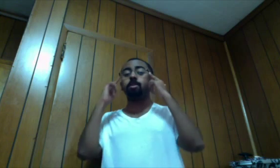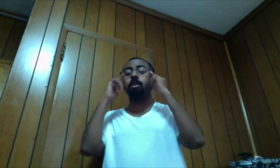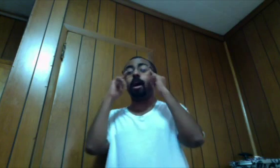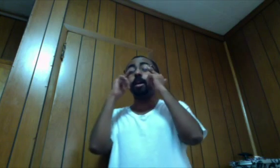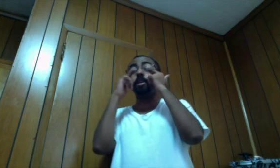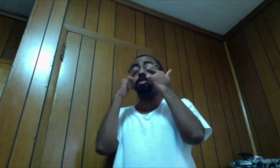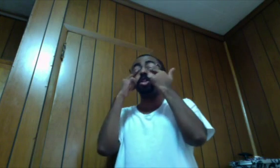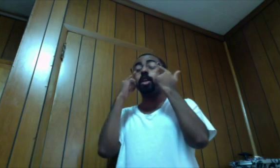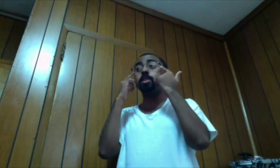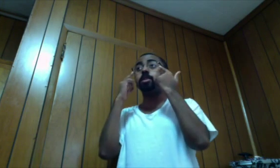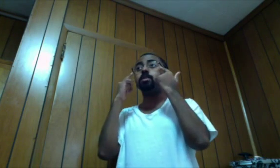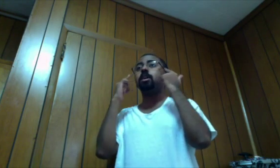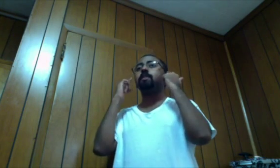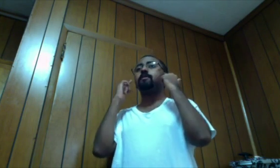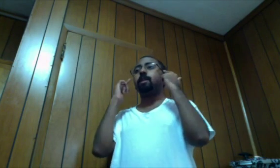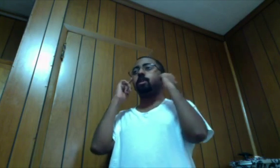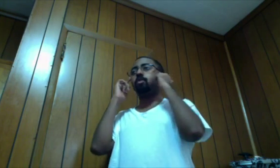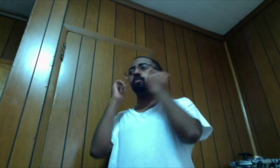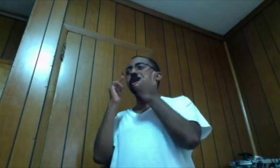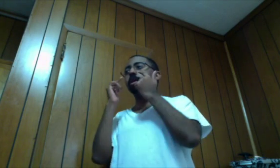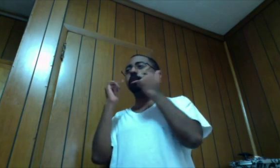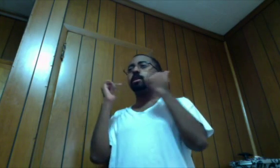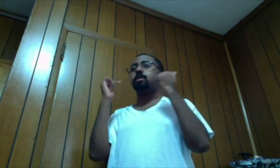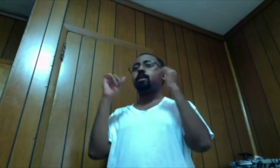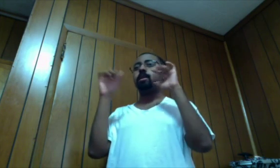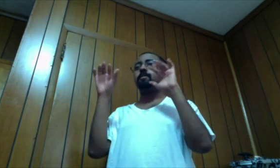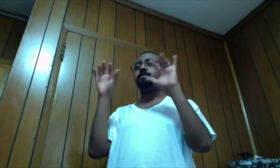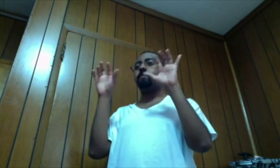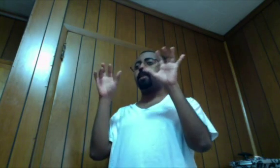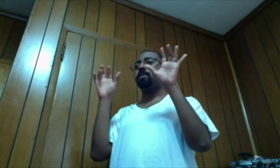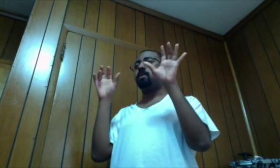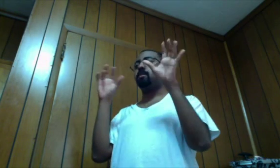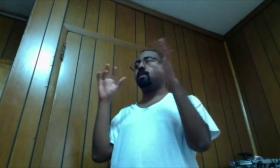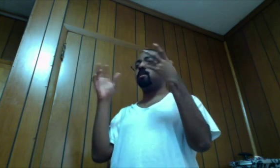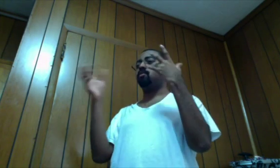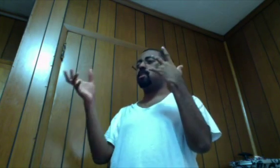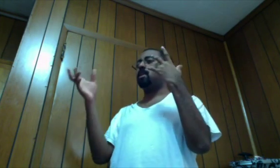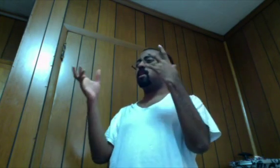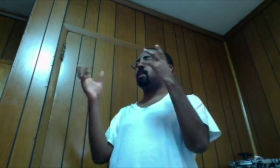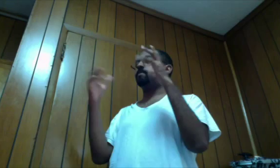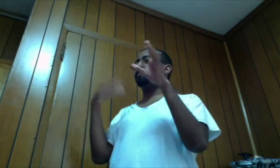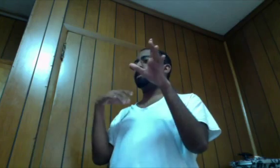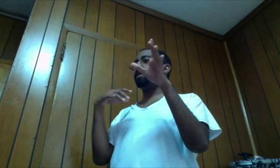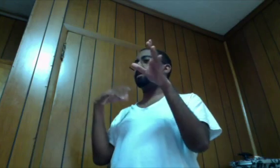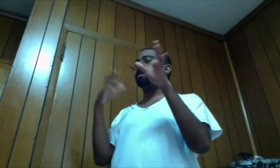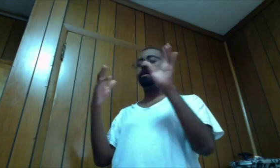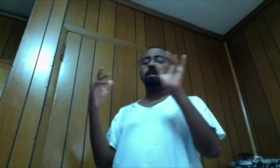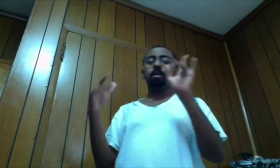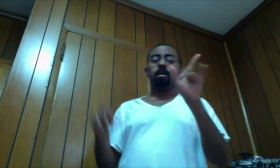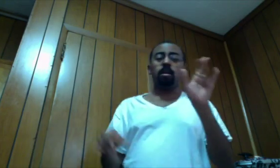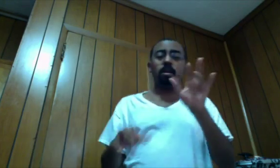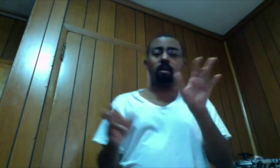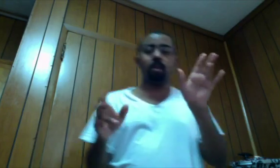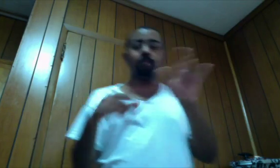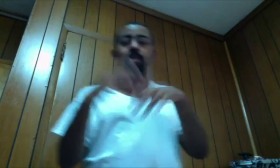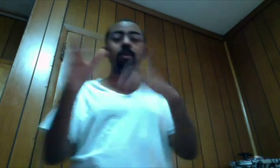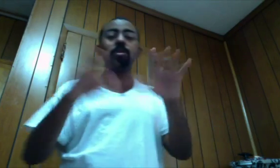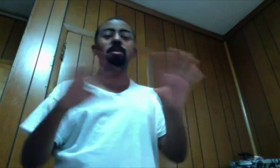her eye color changes from, like, green to, like, I think green and pink. It was some